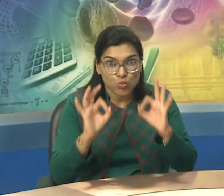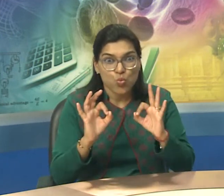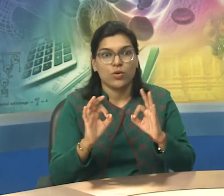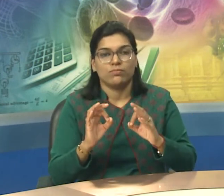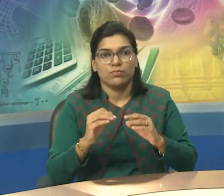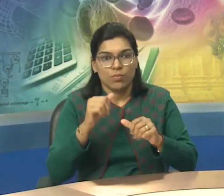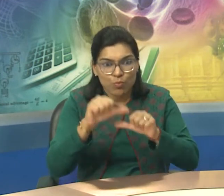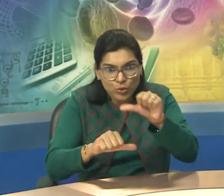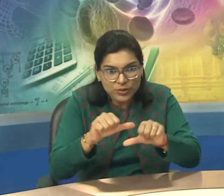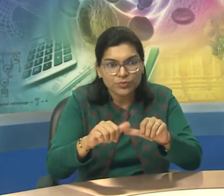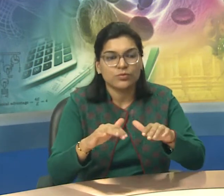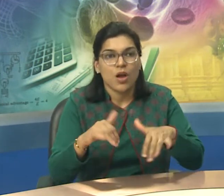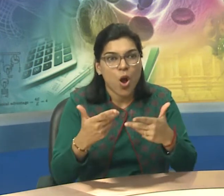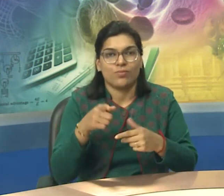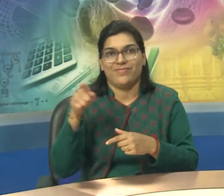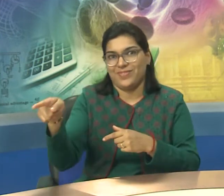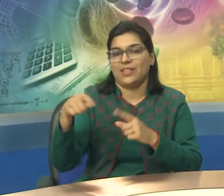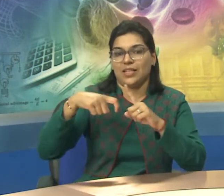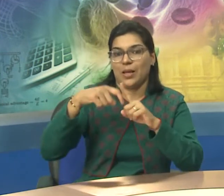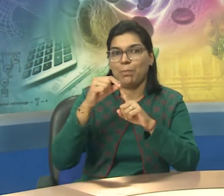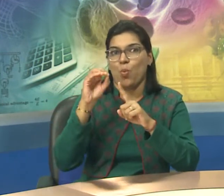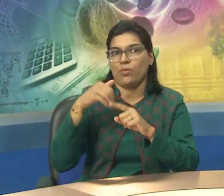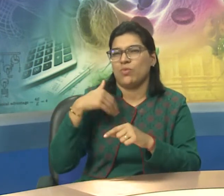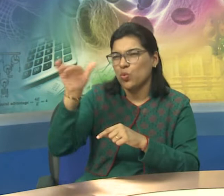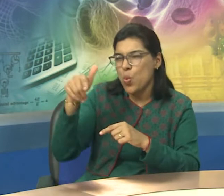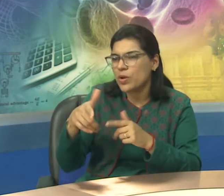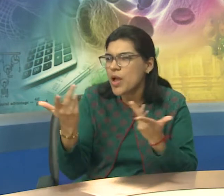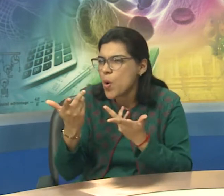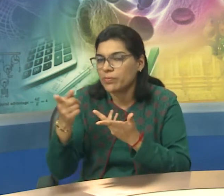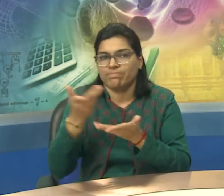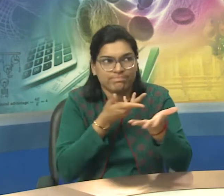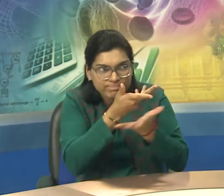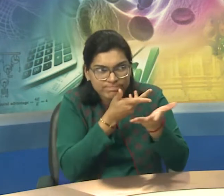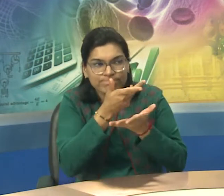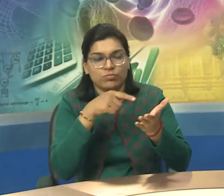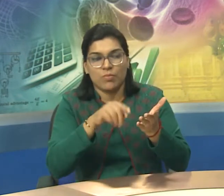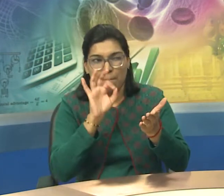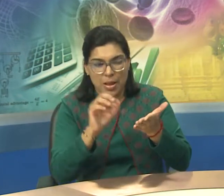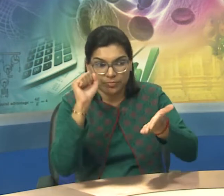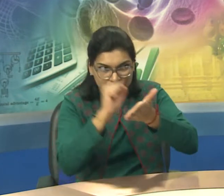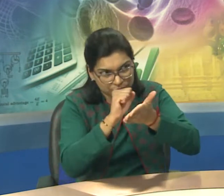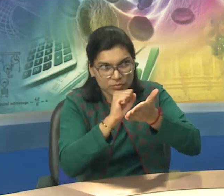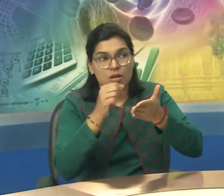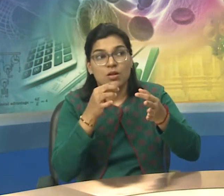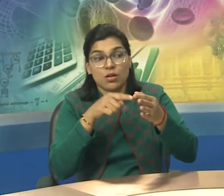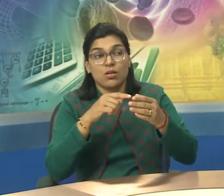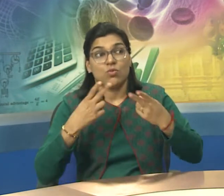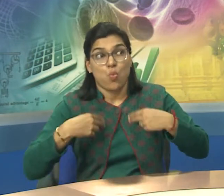how companies can be secured. They provide advices on the such issues such as